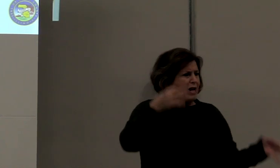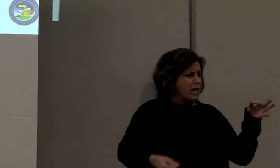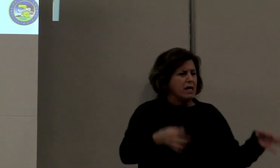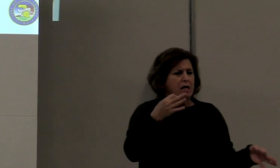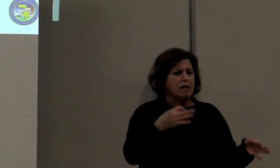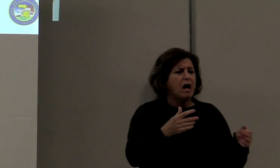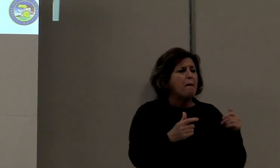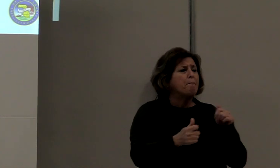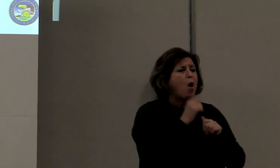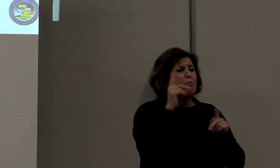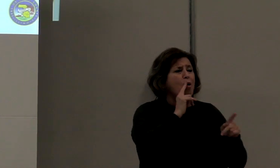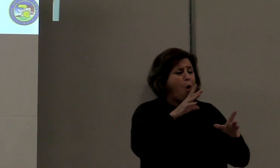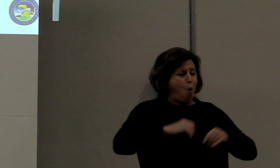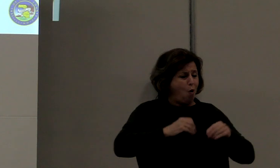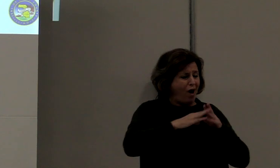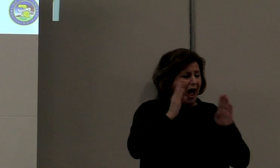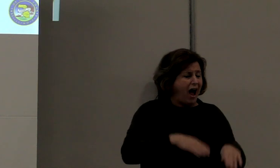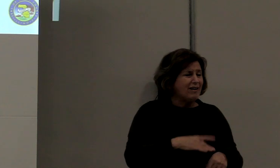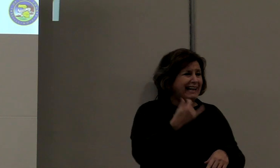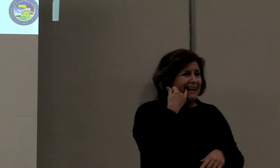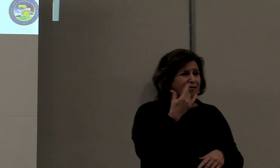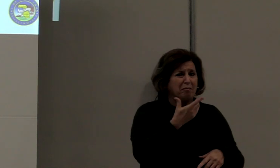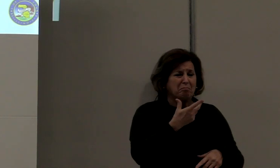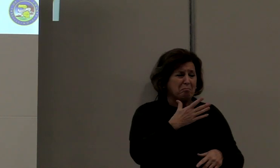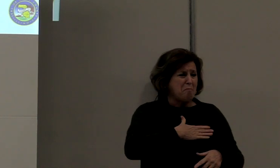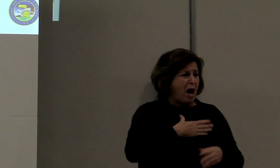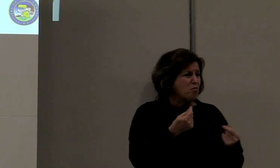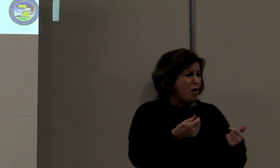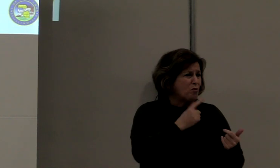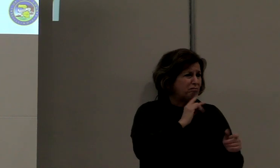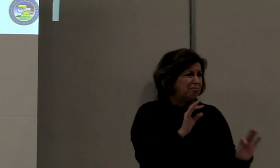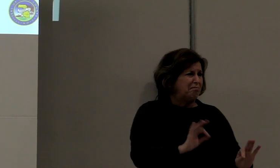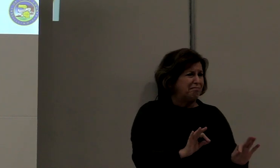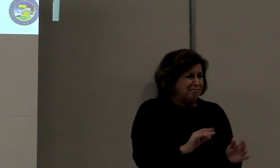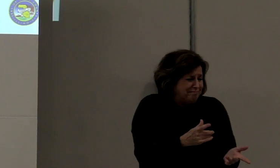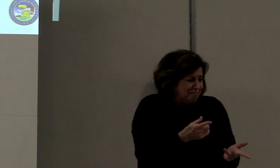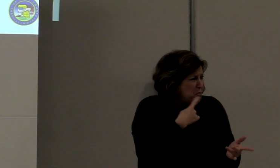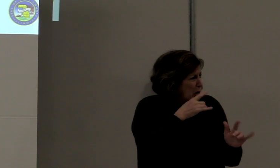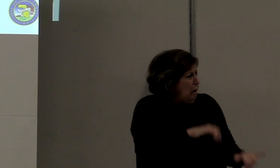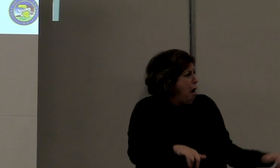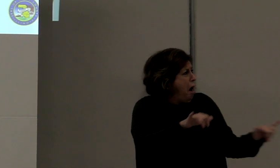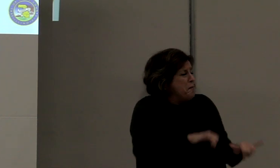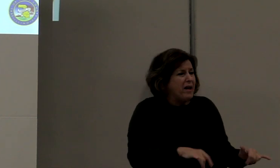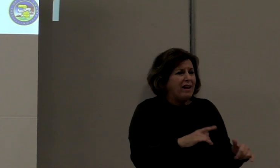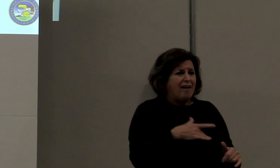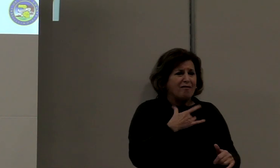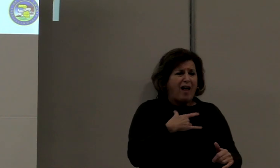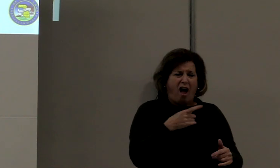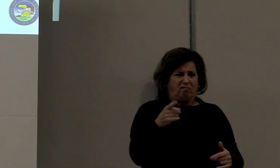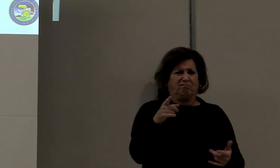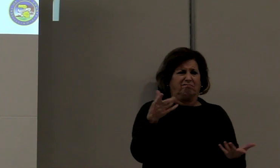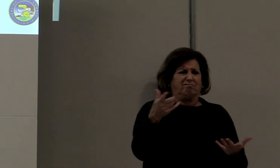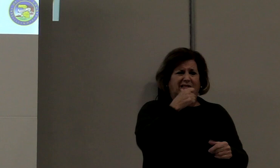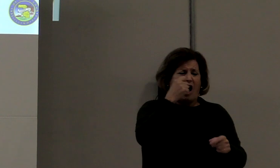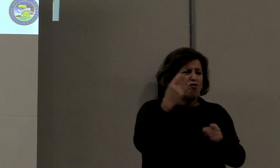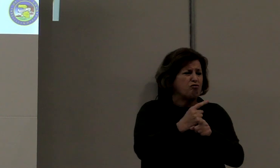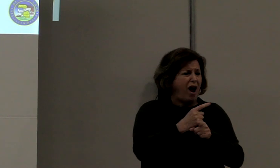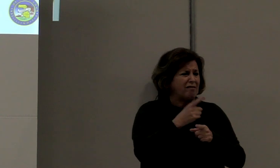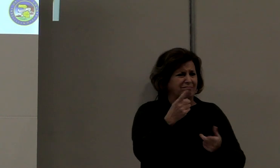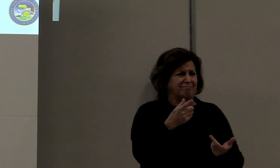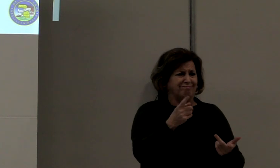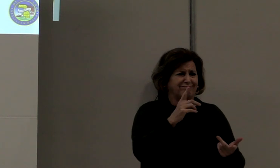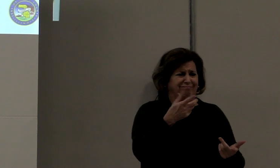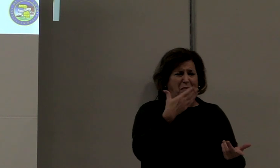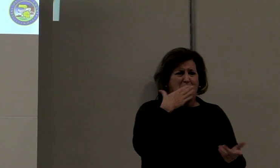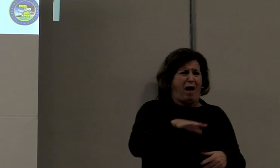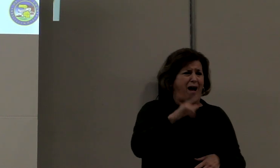For most homeowners, if there's nothing particular about their property, if there's nothing they have to really point out that they feel they've had bad luck on in